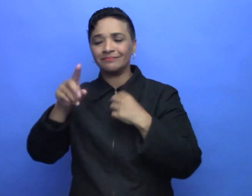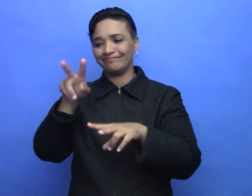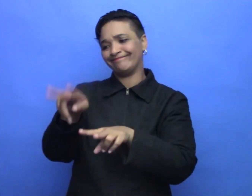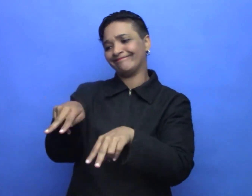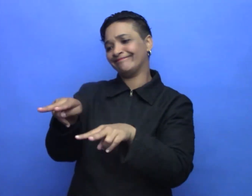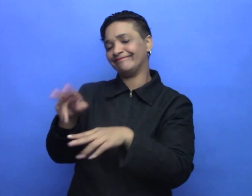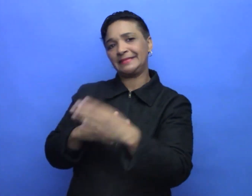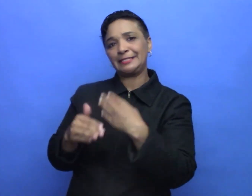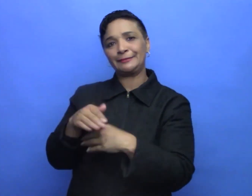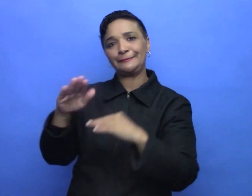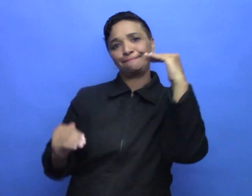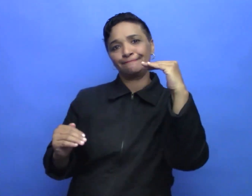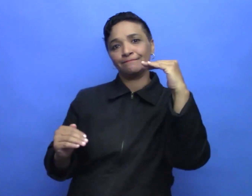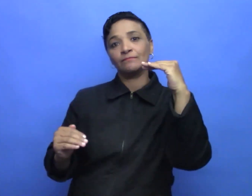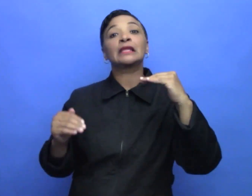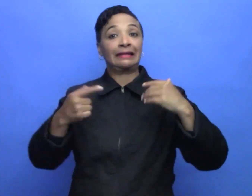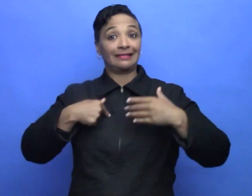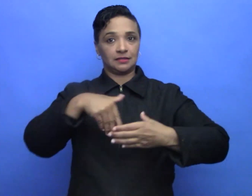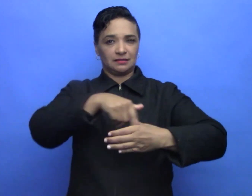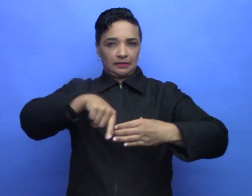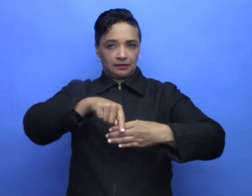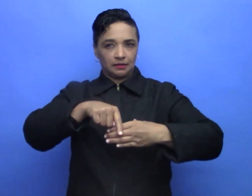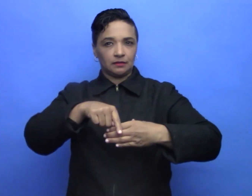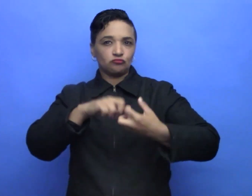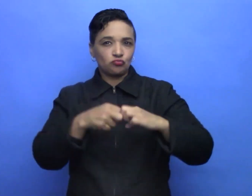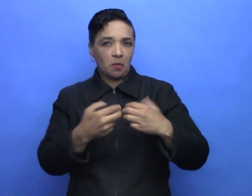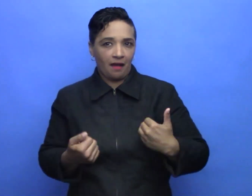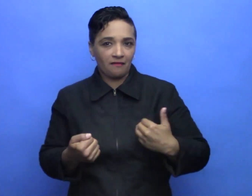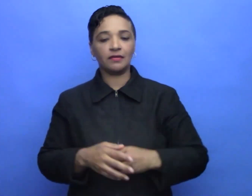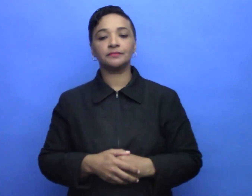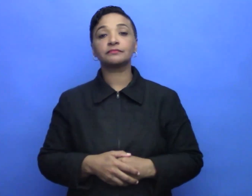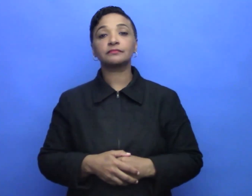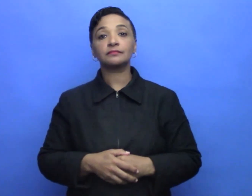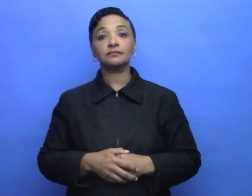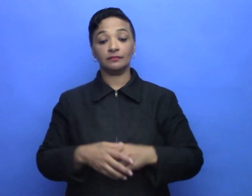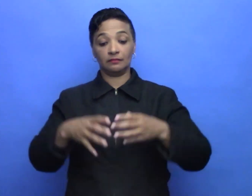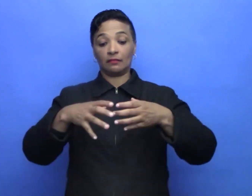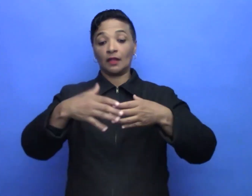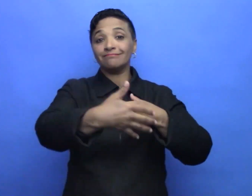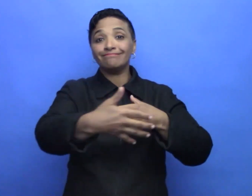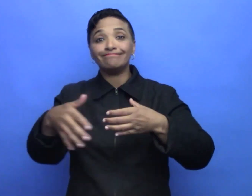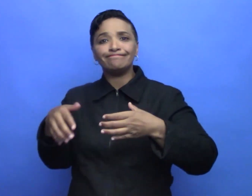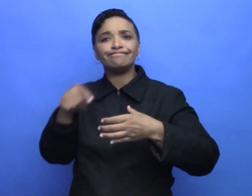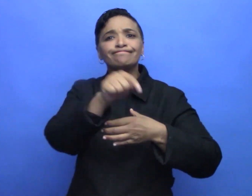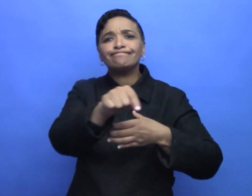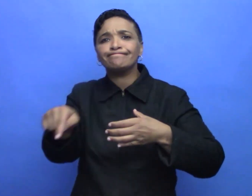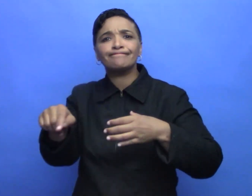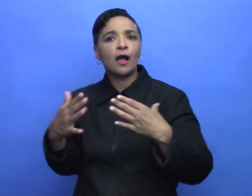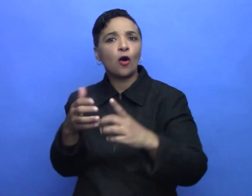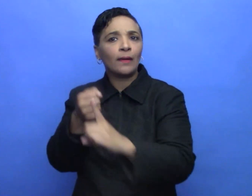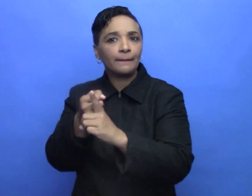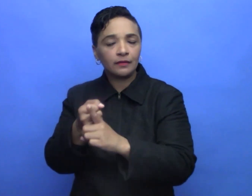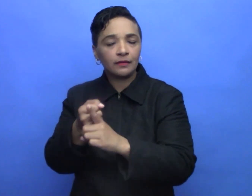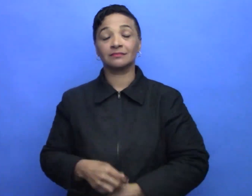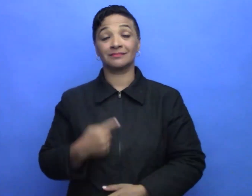This is the internal factors. The external factors, I think that in order for the UN organizations